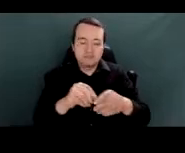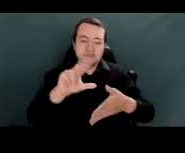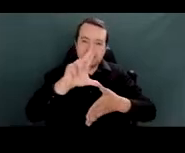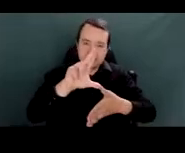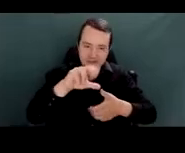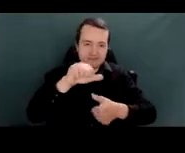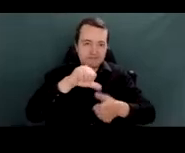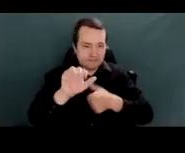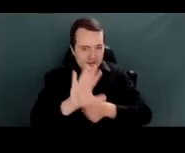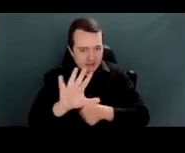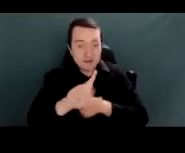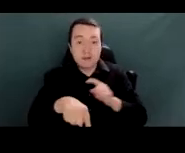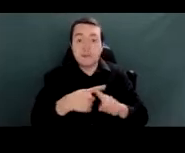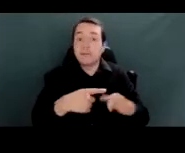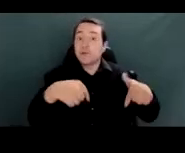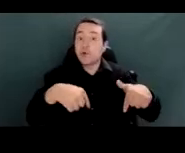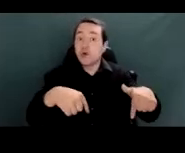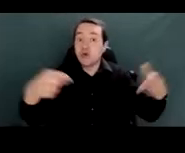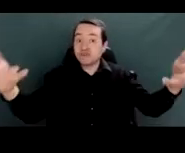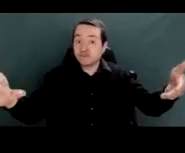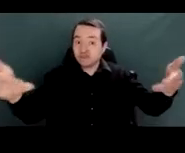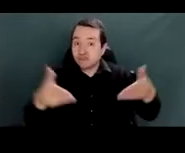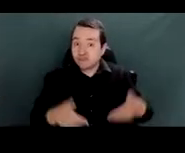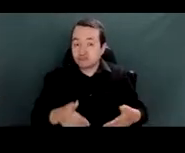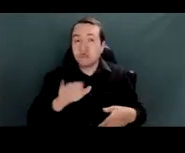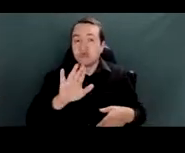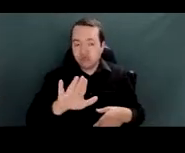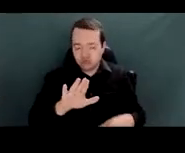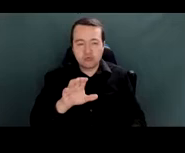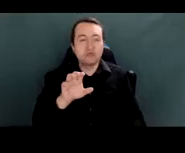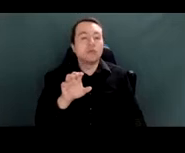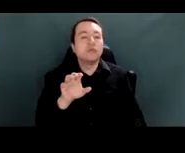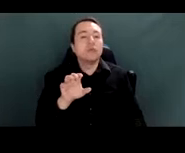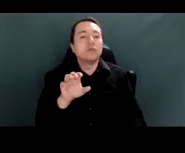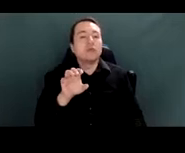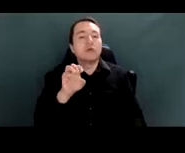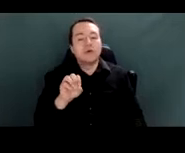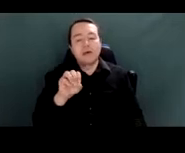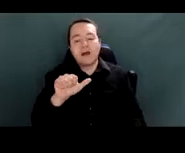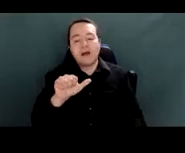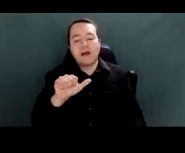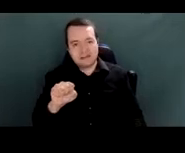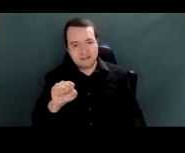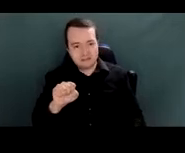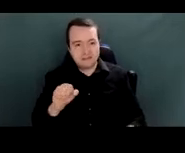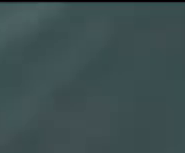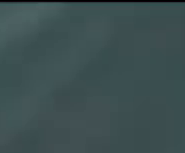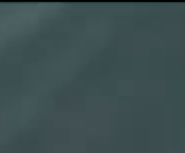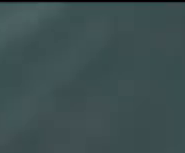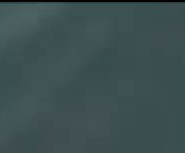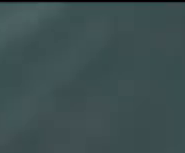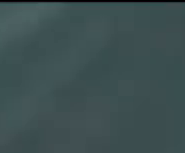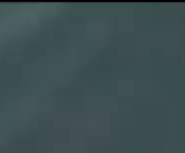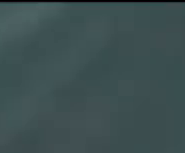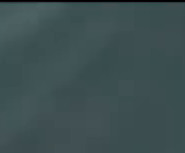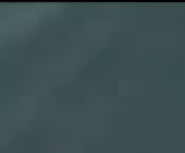and the Caribbean have contributed and will be with us. And we also have the Andean Health Organization joining us